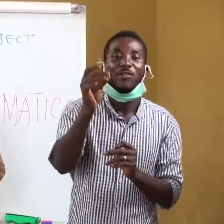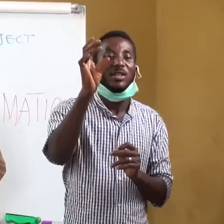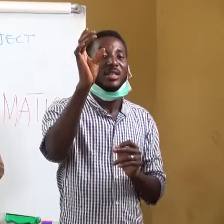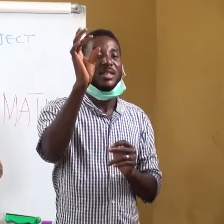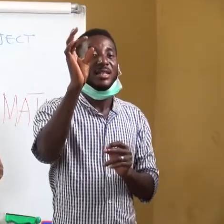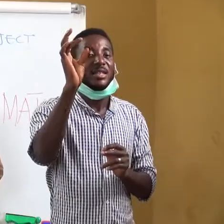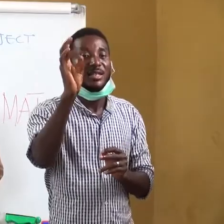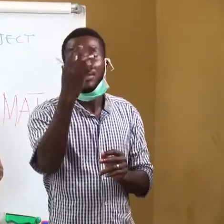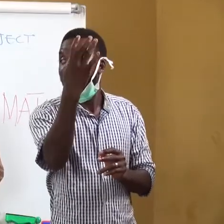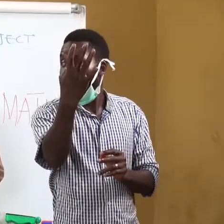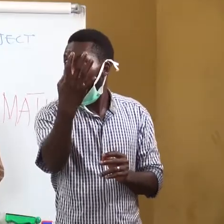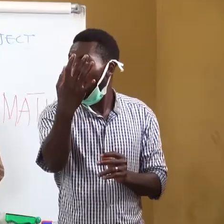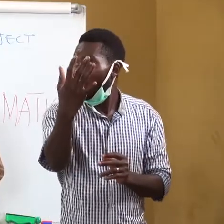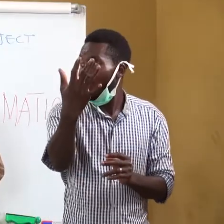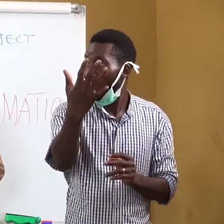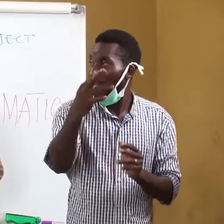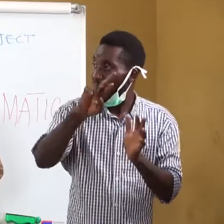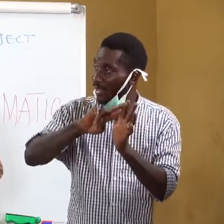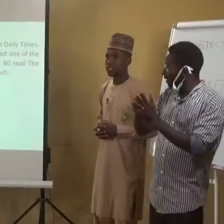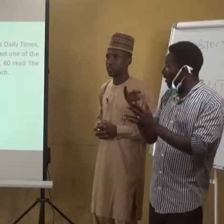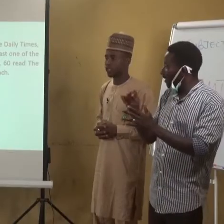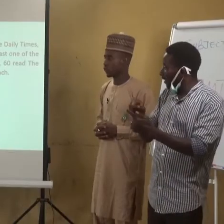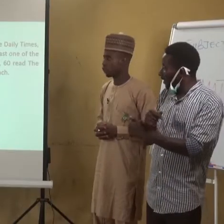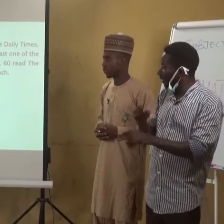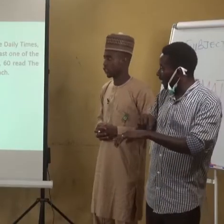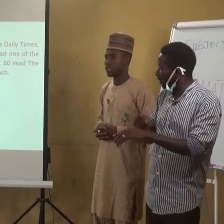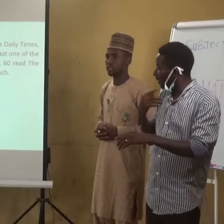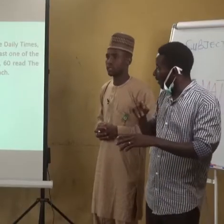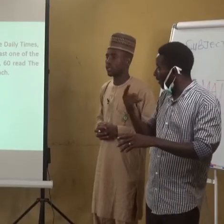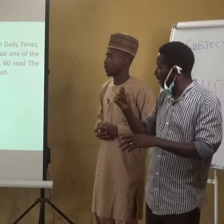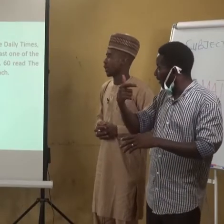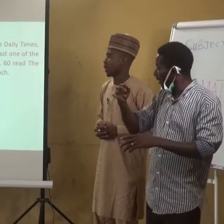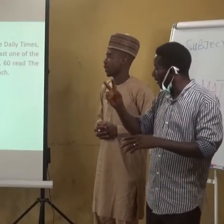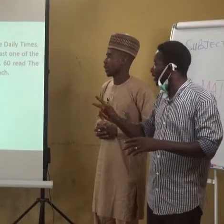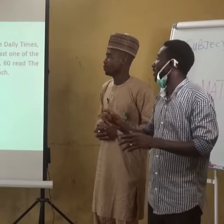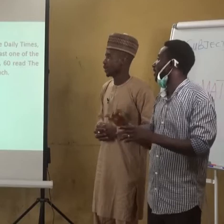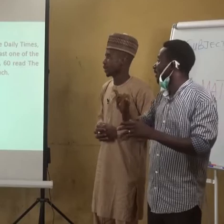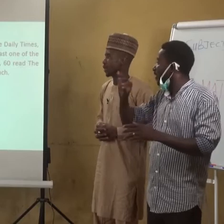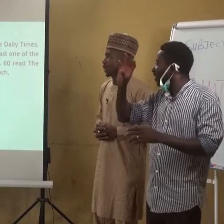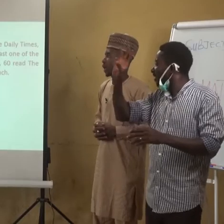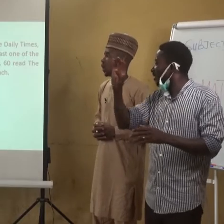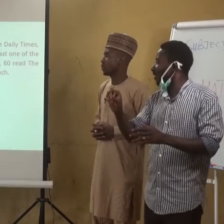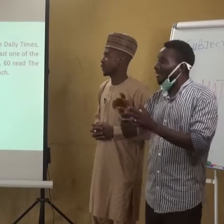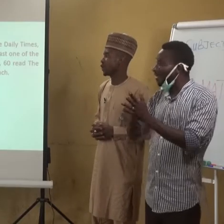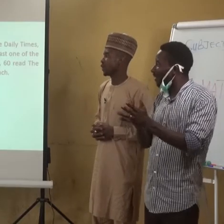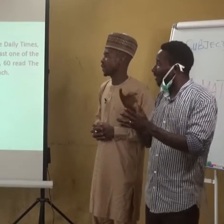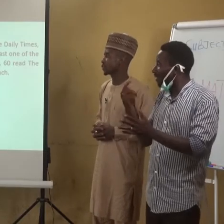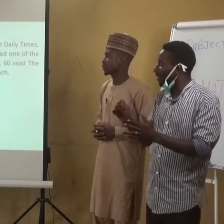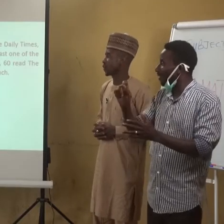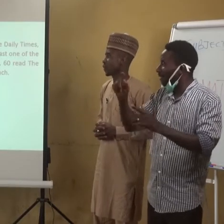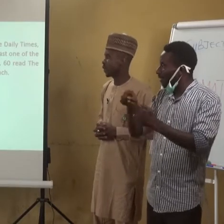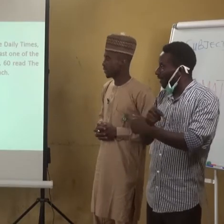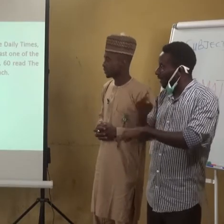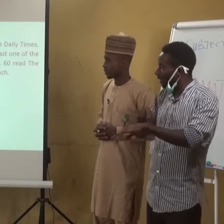A. Draw a Venn diagram to illustrate this information. B. How many